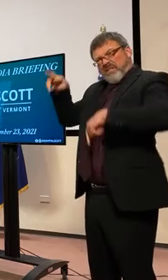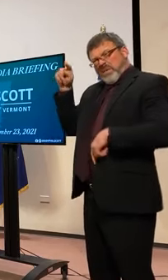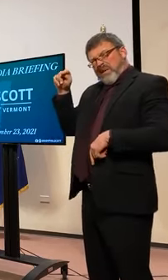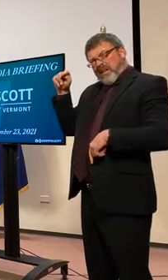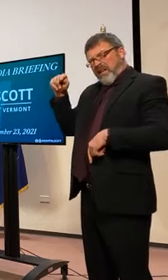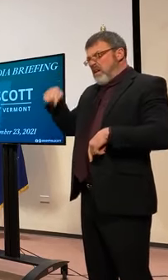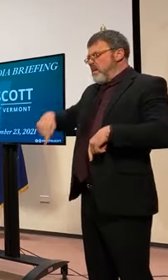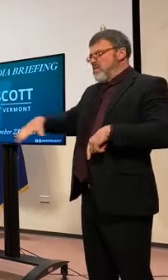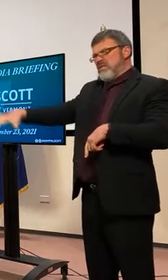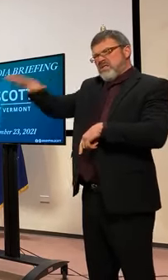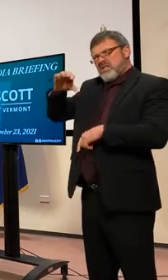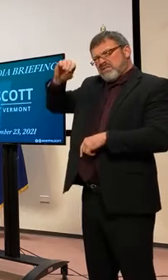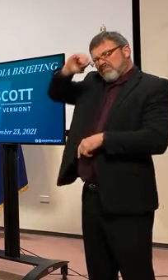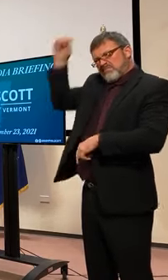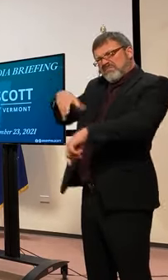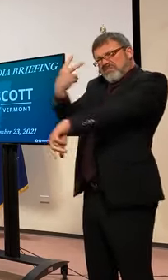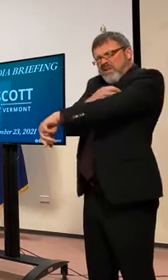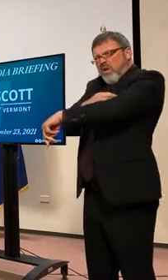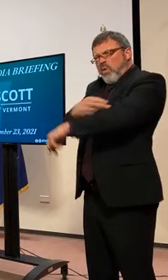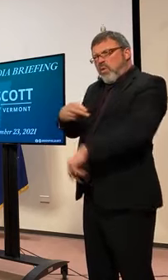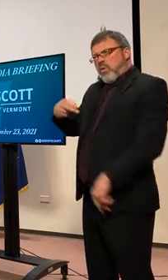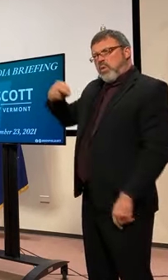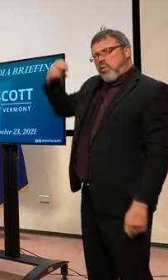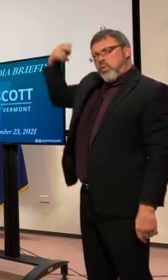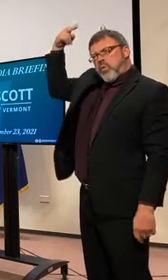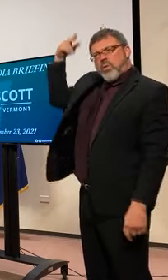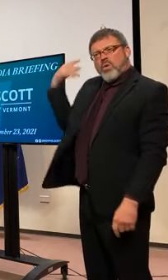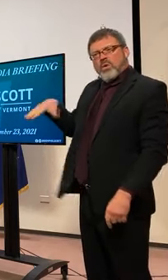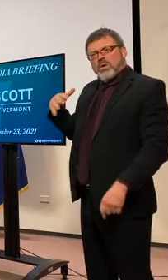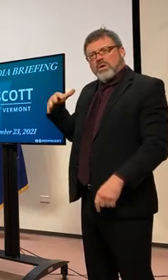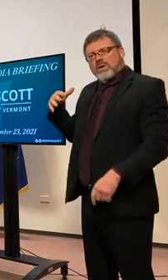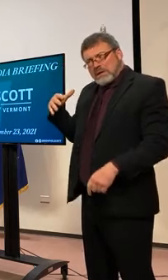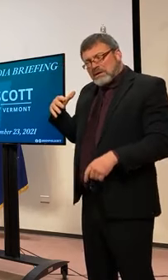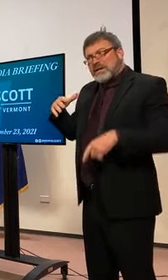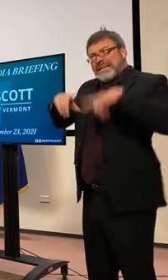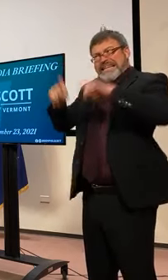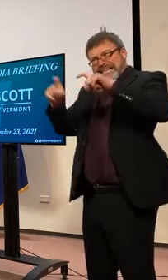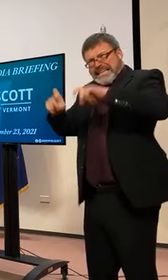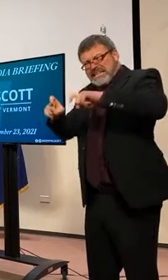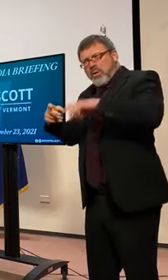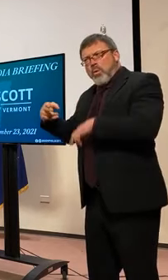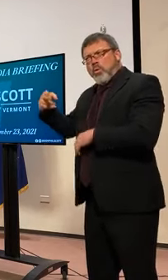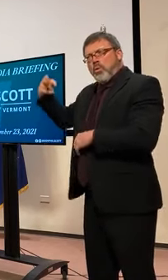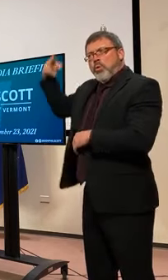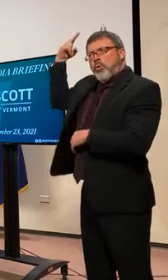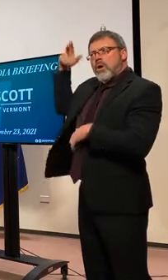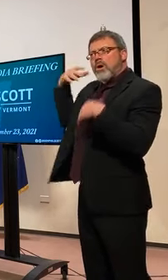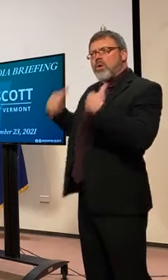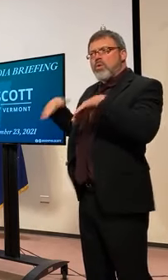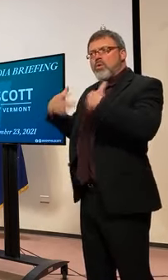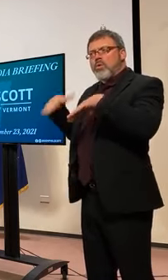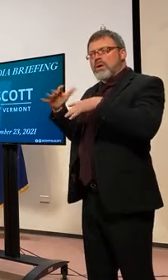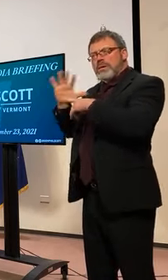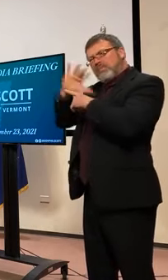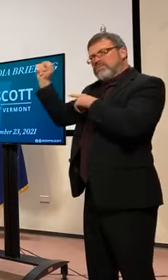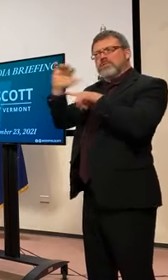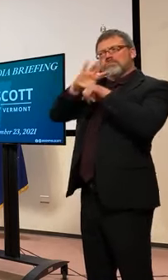rates, the state that has the highest rate of testing in the country, the state that has the